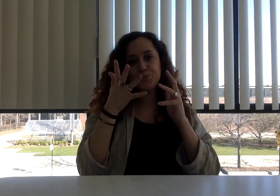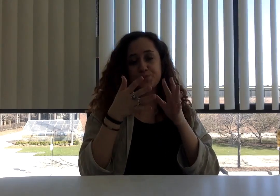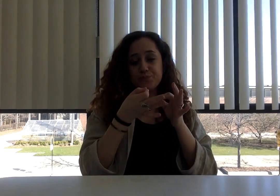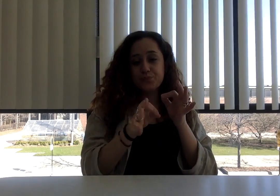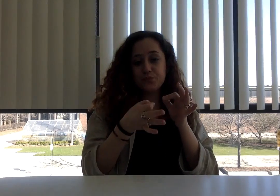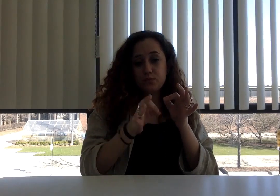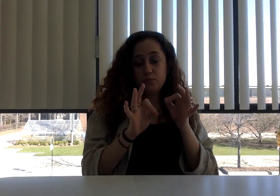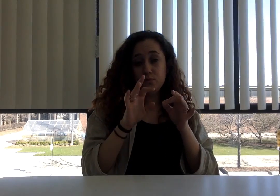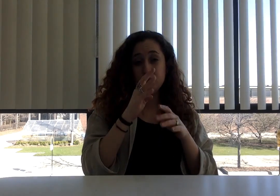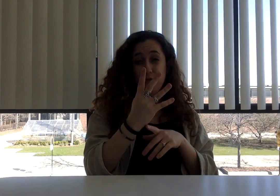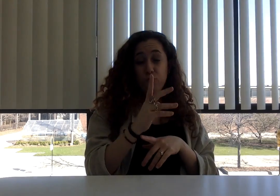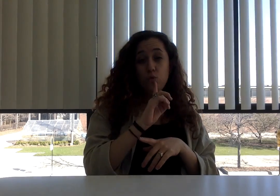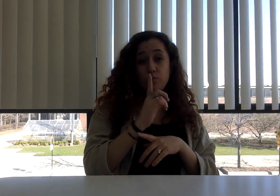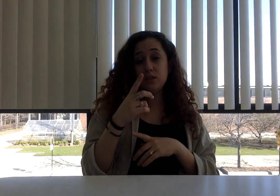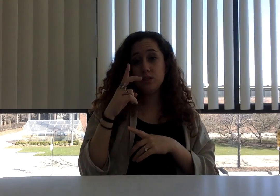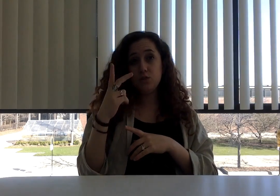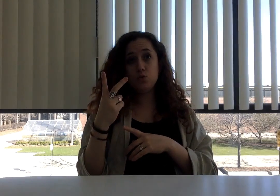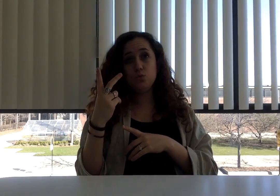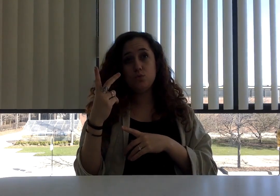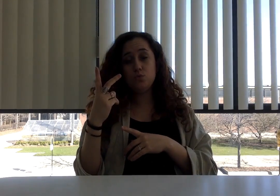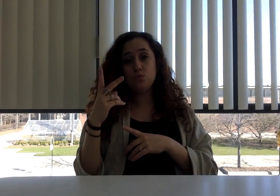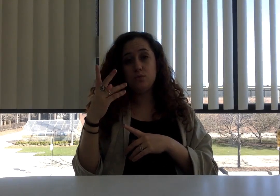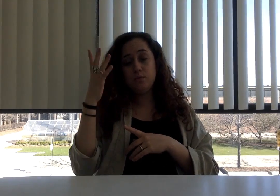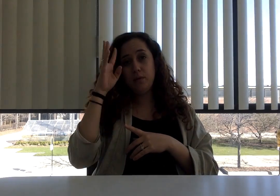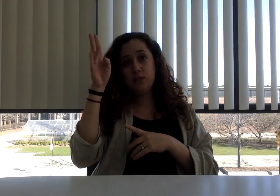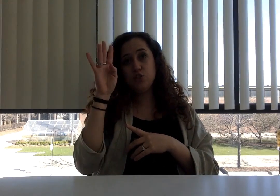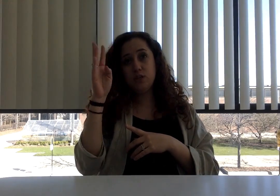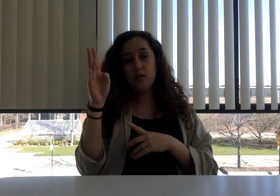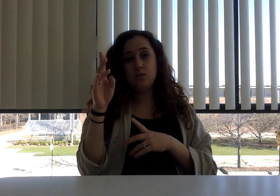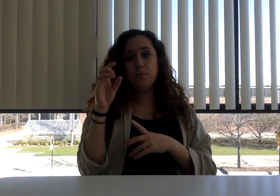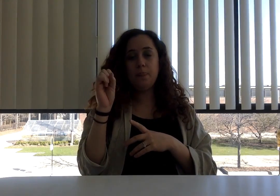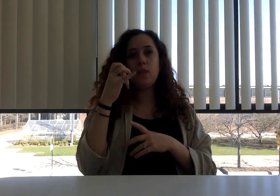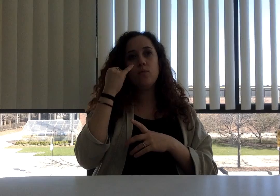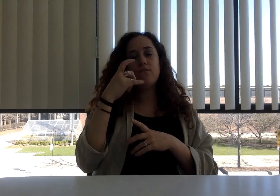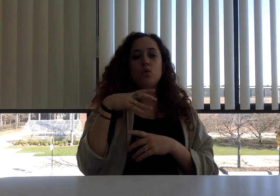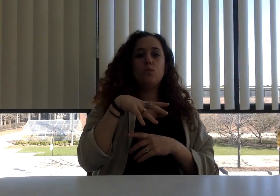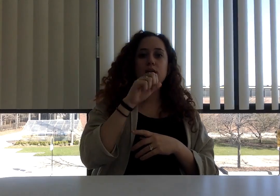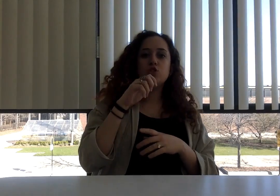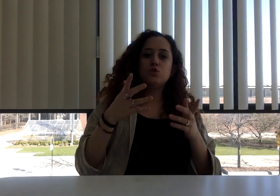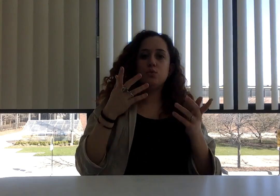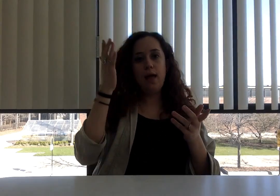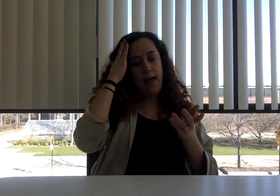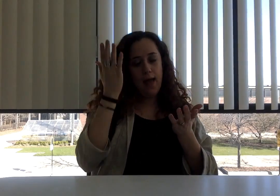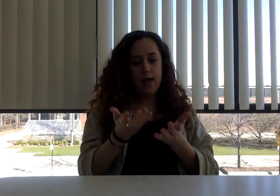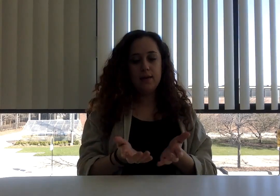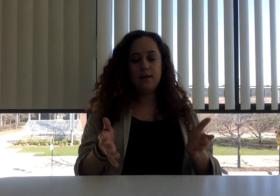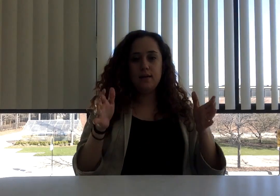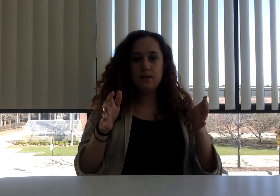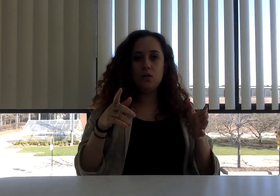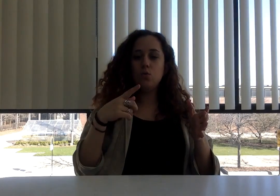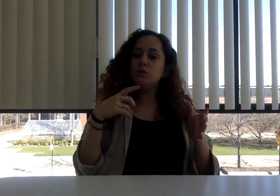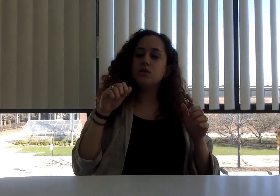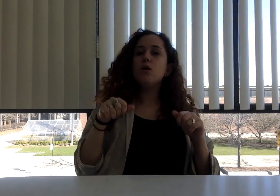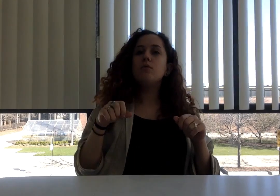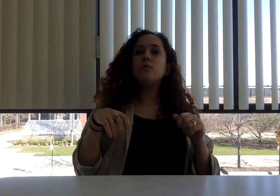imaginary terms. So if you reach into a hat, what's the probability of grabbing a pure imaginary? 2 out of 6,